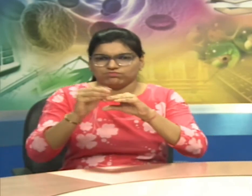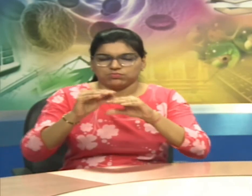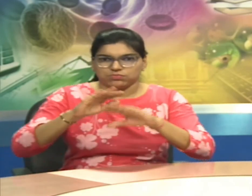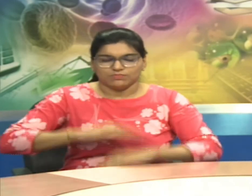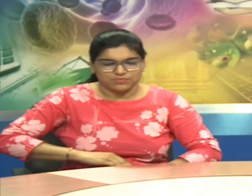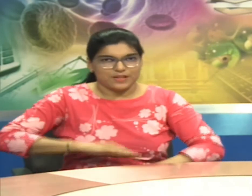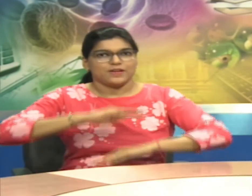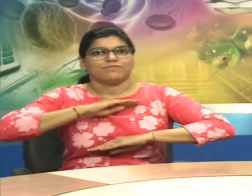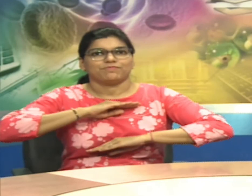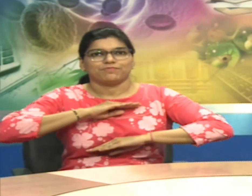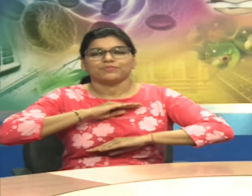enough.